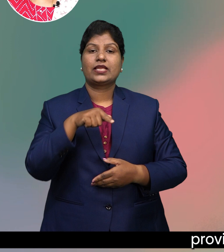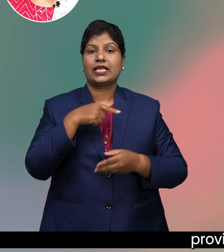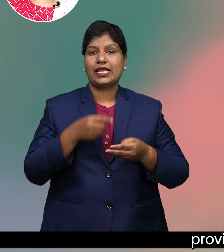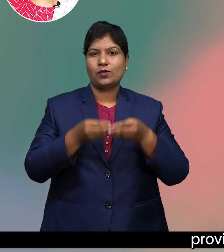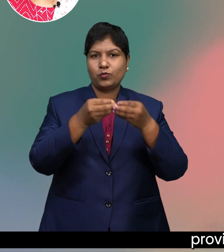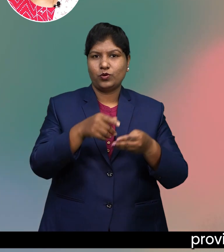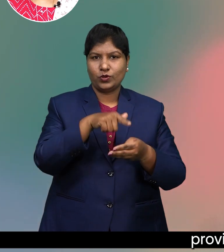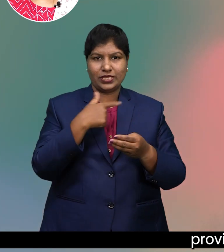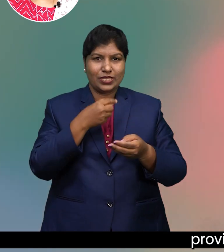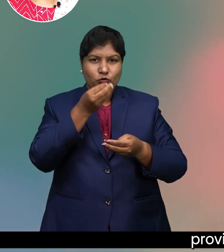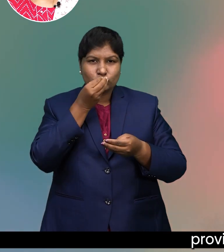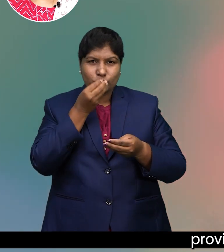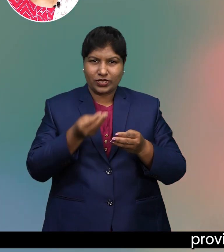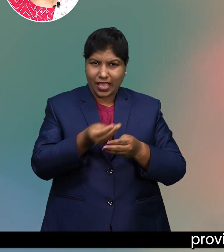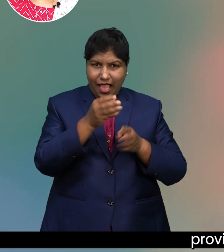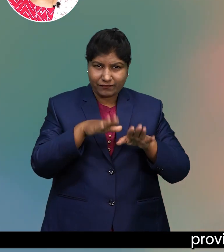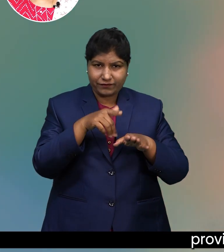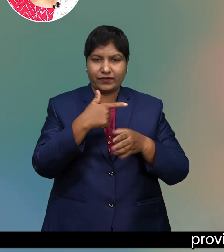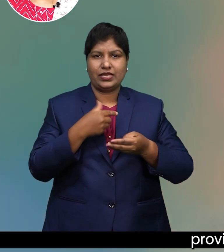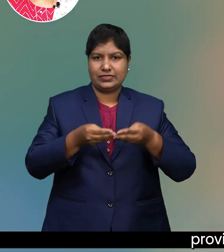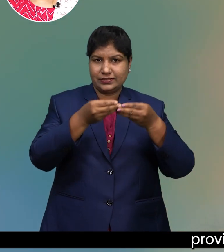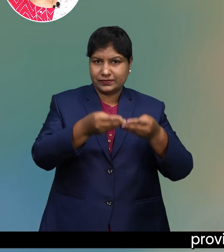providing it with food